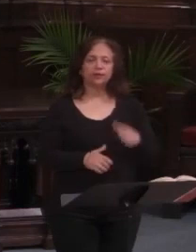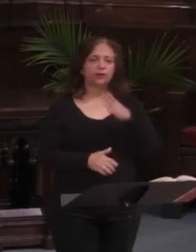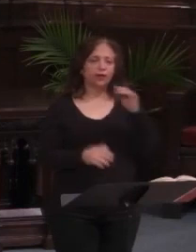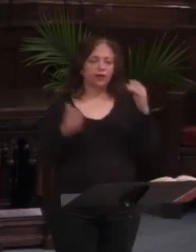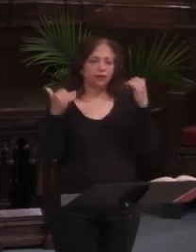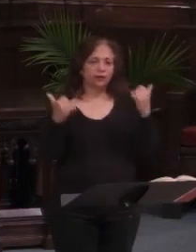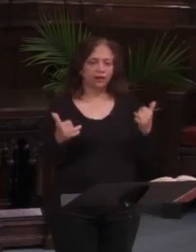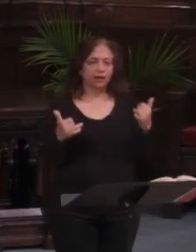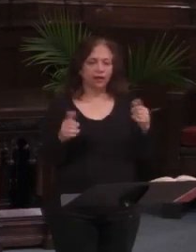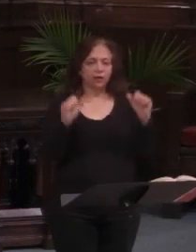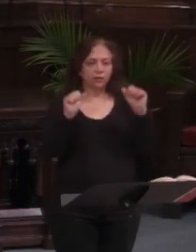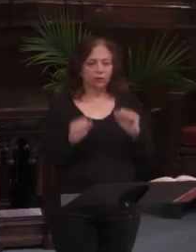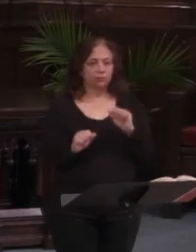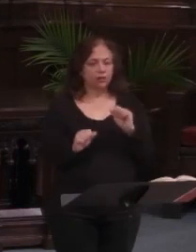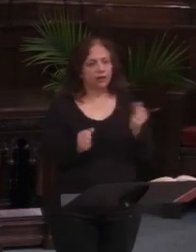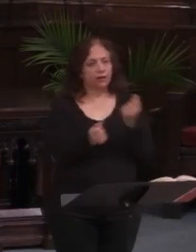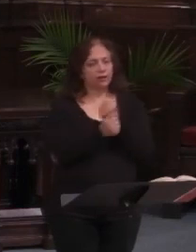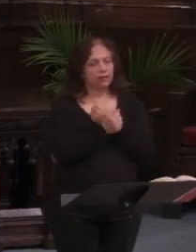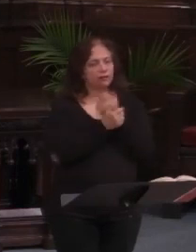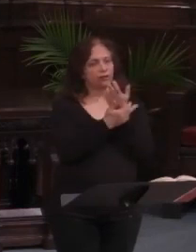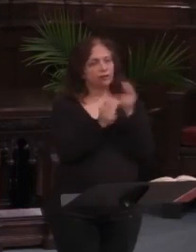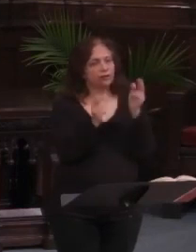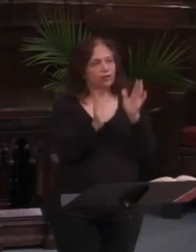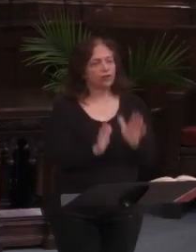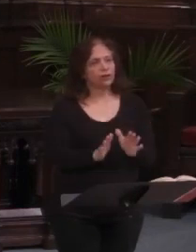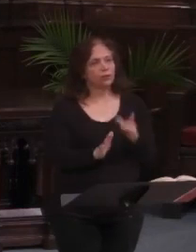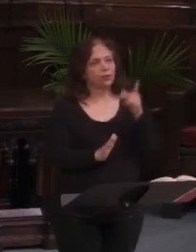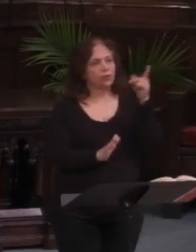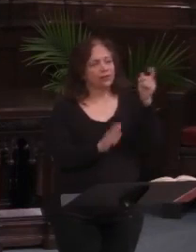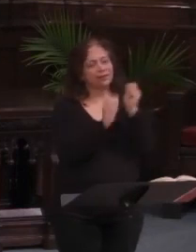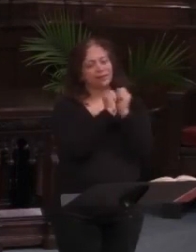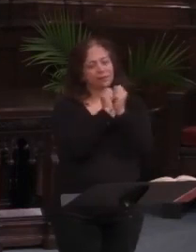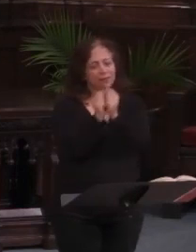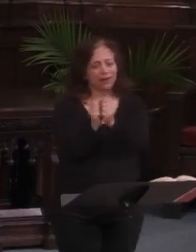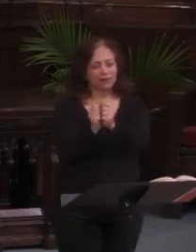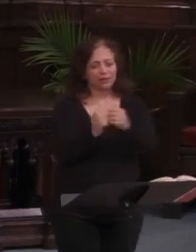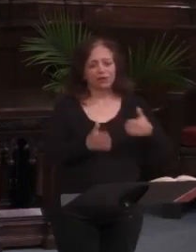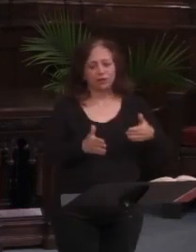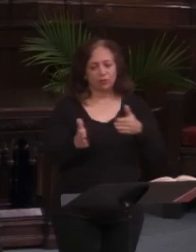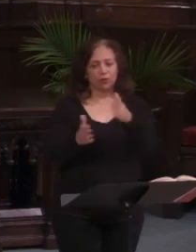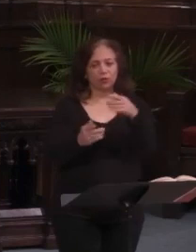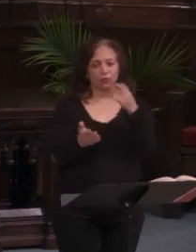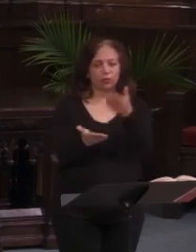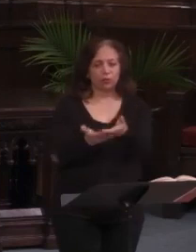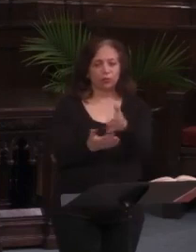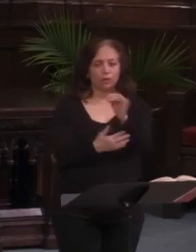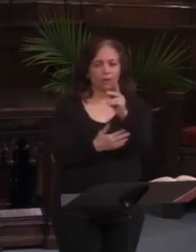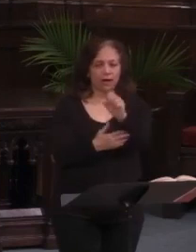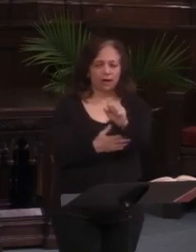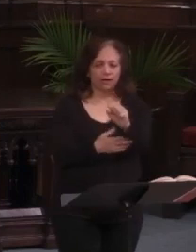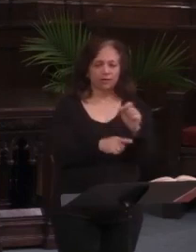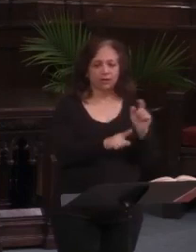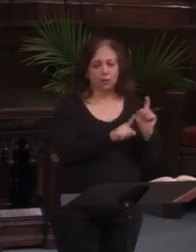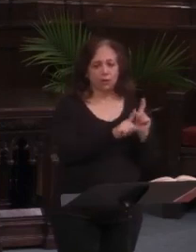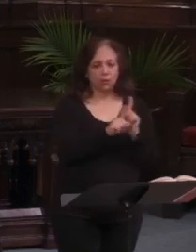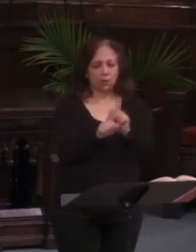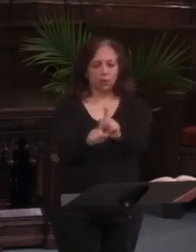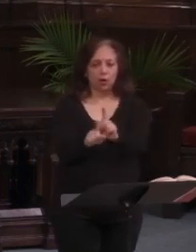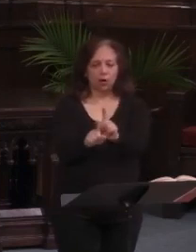And now, may our loving Redeemer, who is our companion on the road to Emmaus, walk